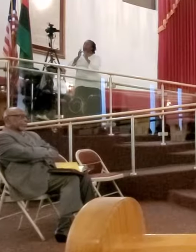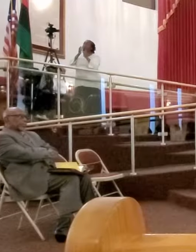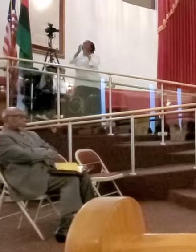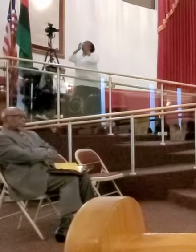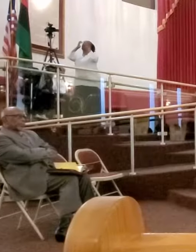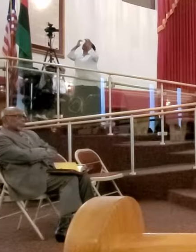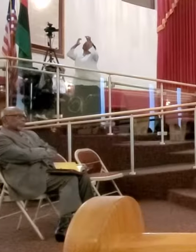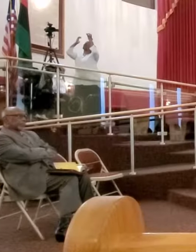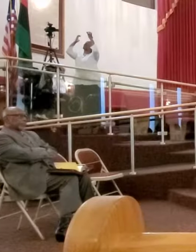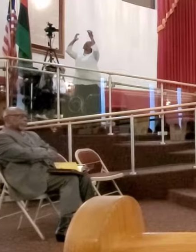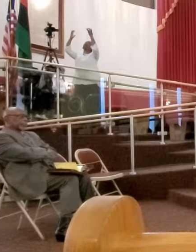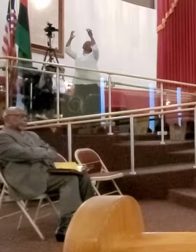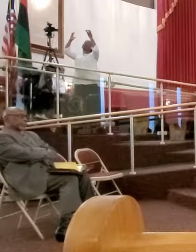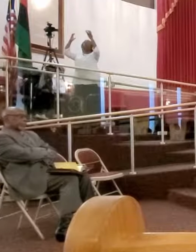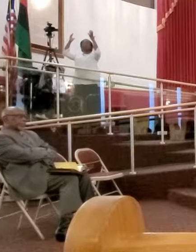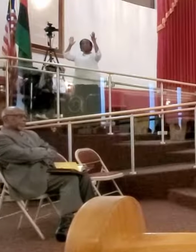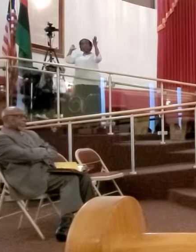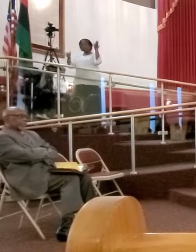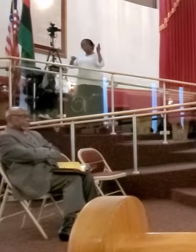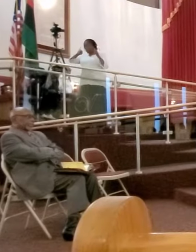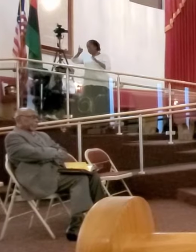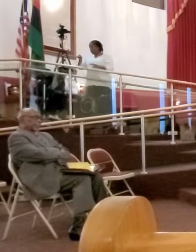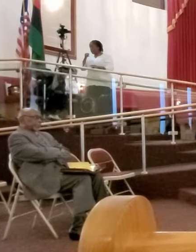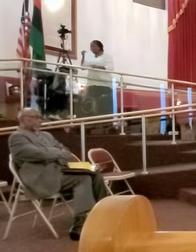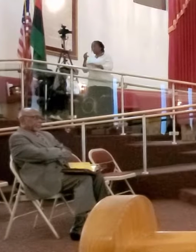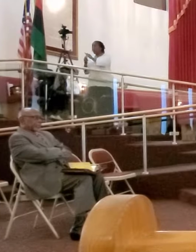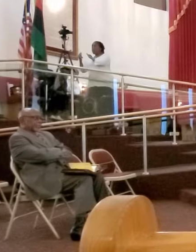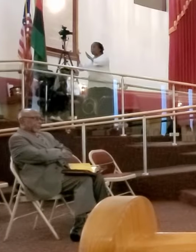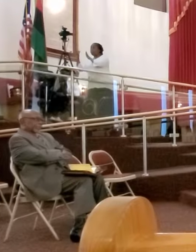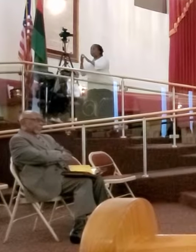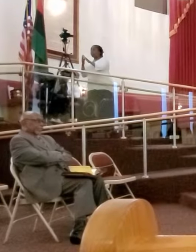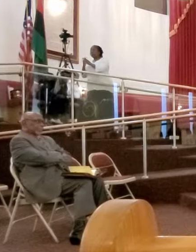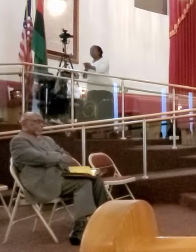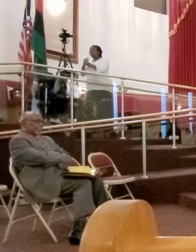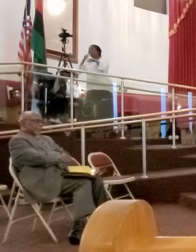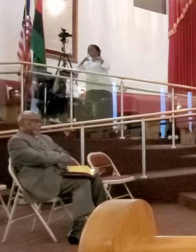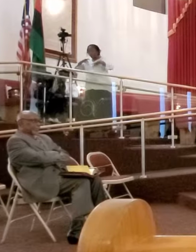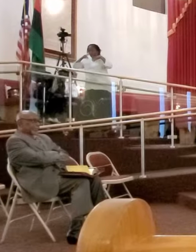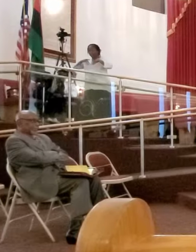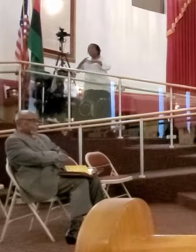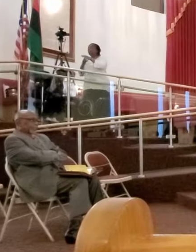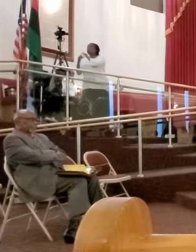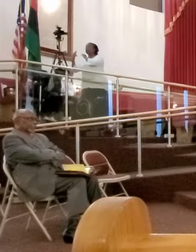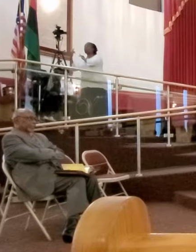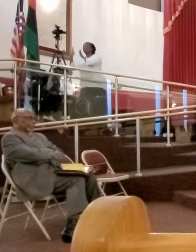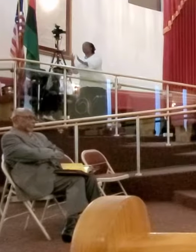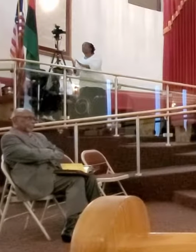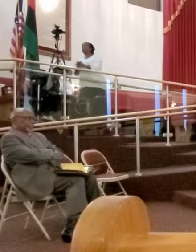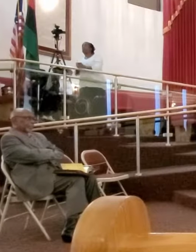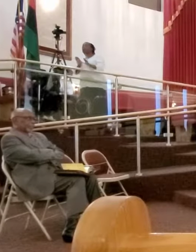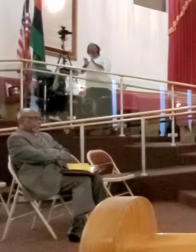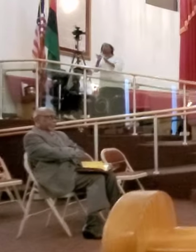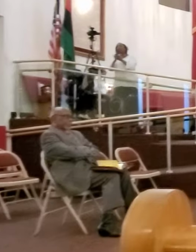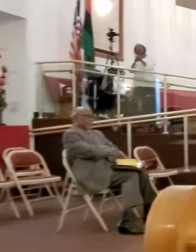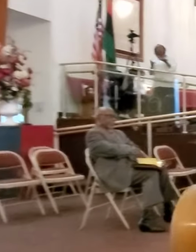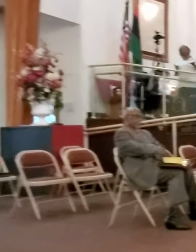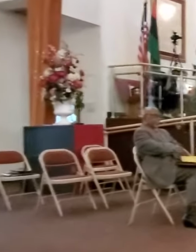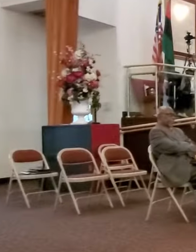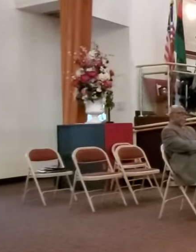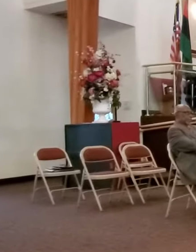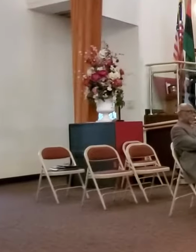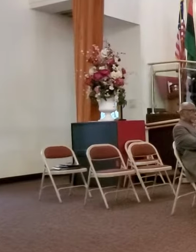aloud. That's what Jeremiah, the weeping prophet, was doing, literally, in this book. He was